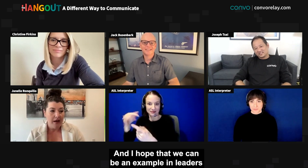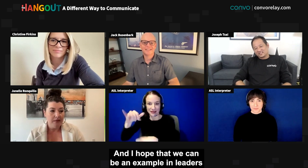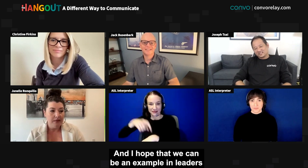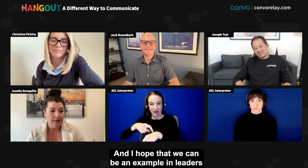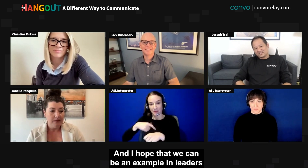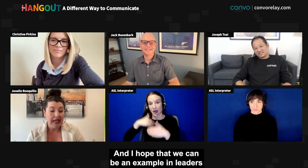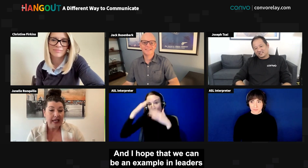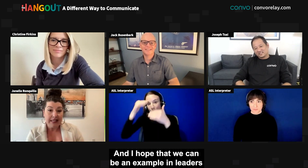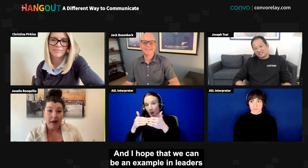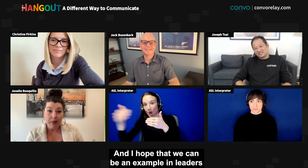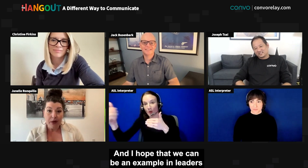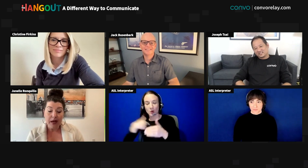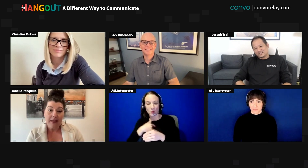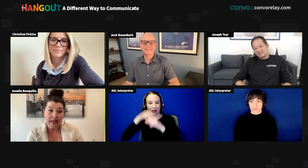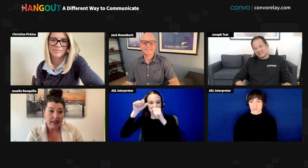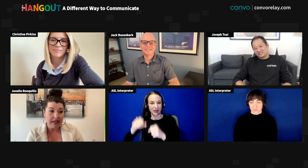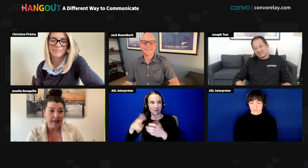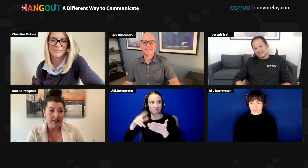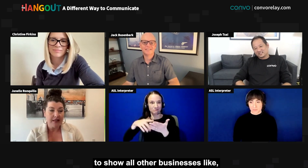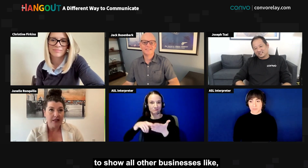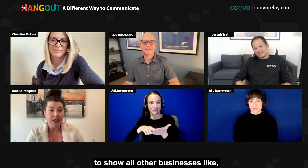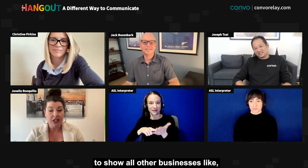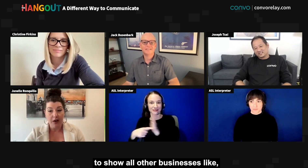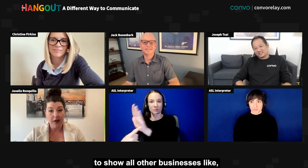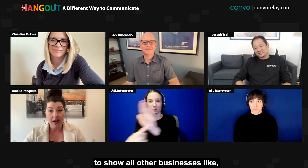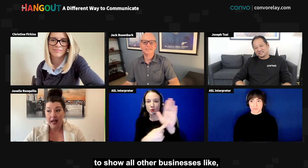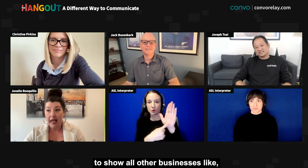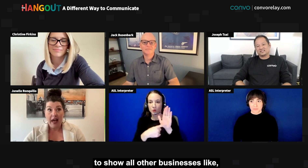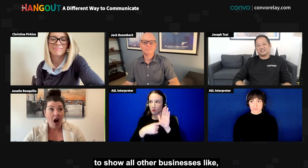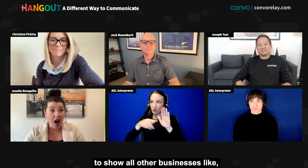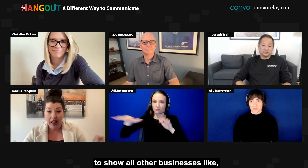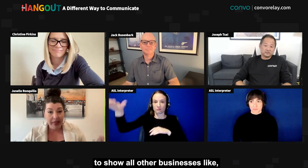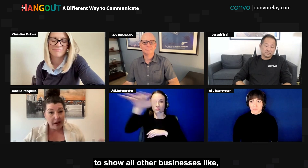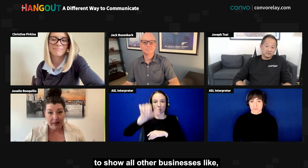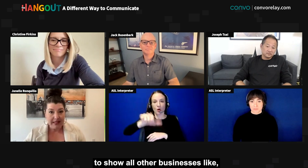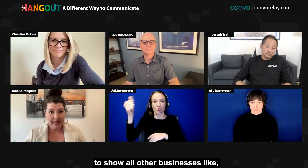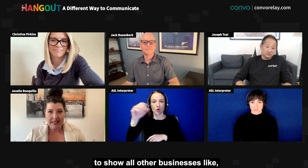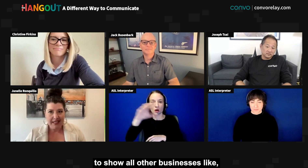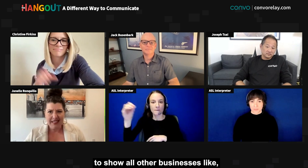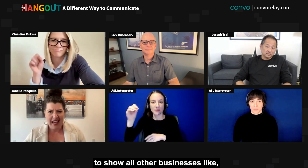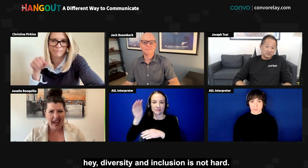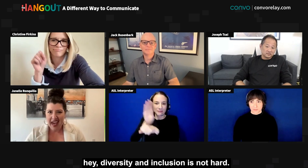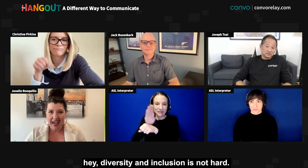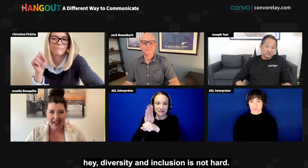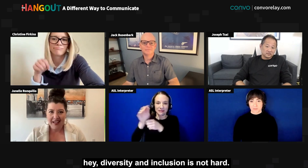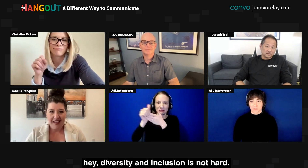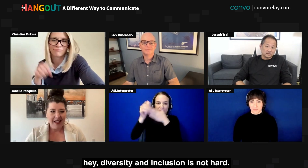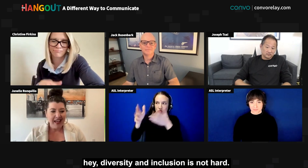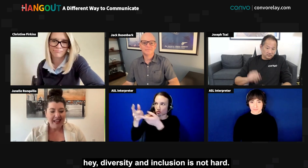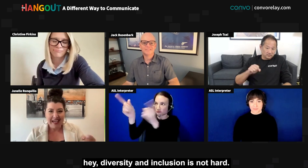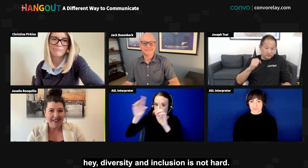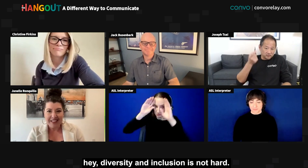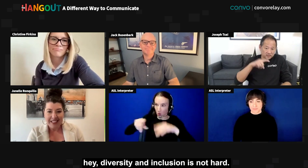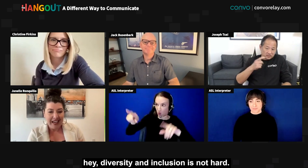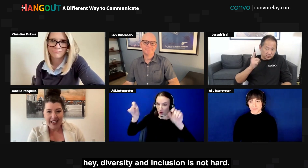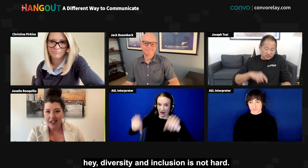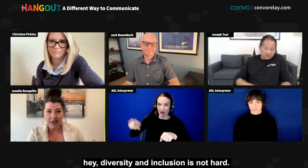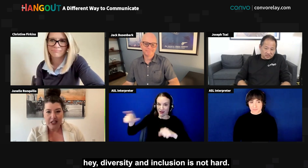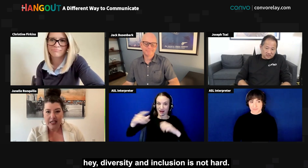an example in leaders to show all other businesses like, hey, diversity and inclusion